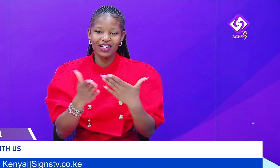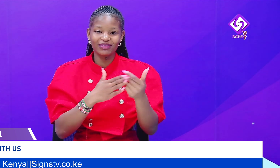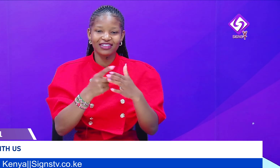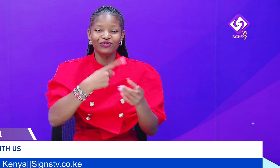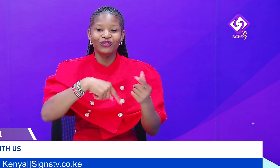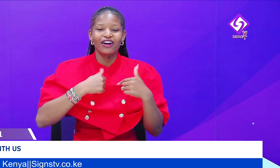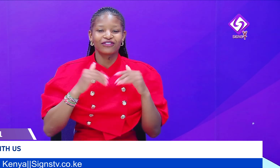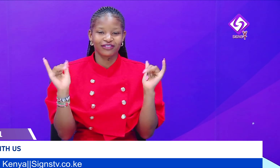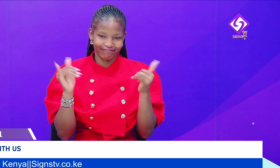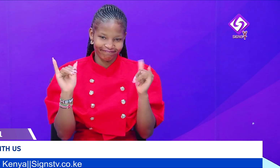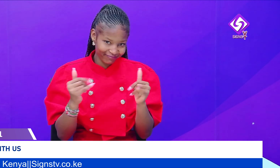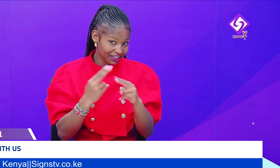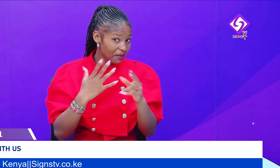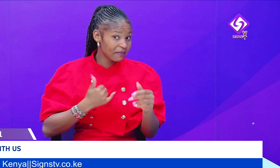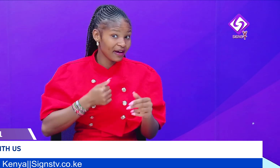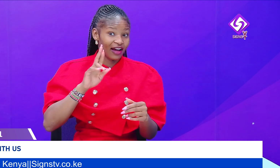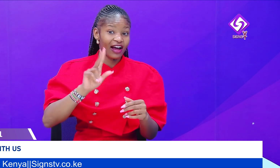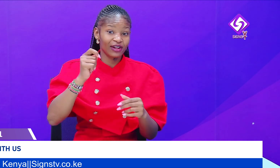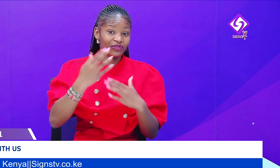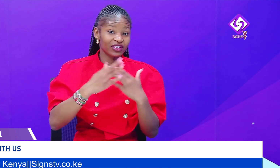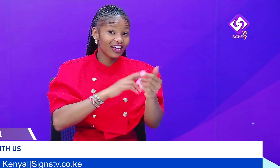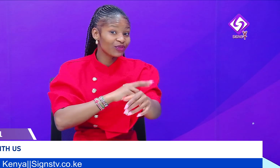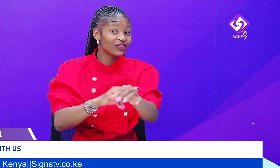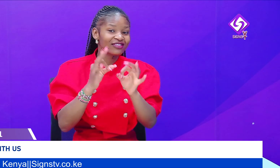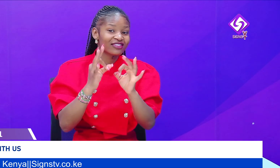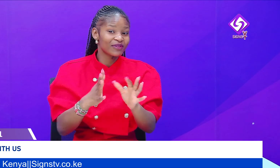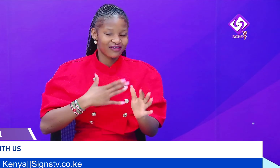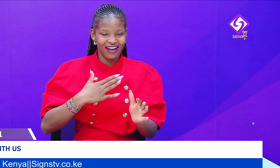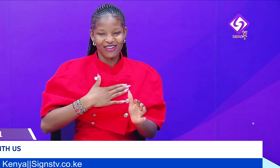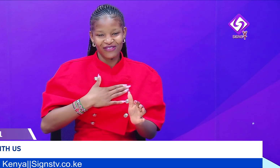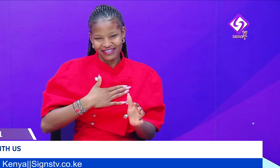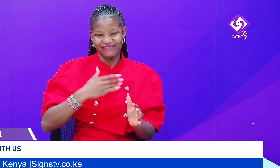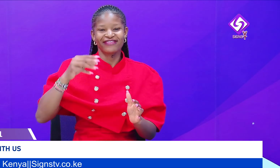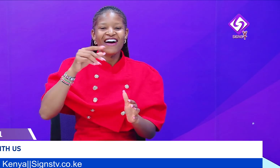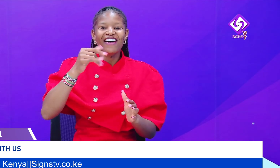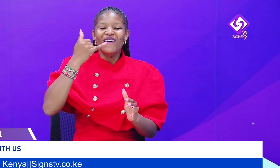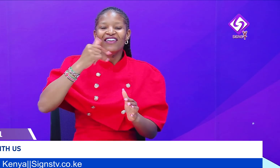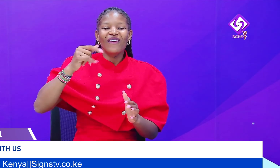Hello viewers, welcome to Science TV. My name is Ruth Wairimo,